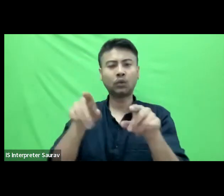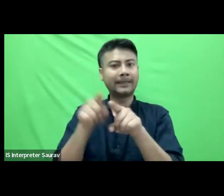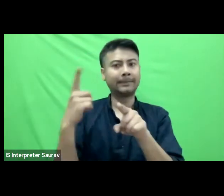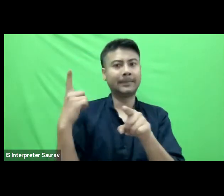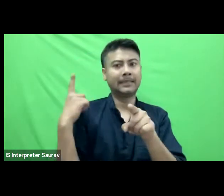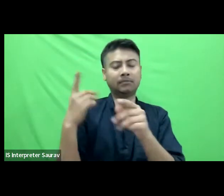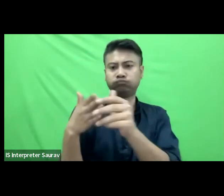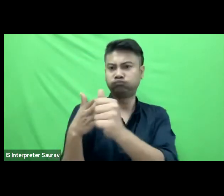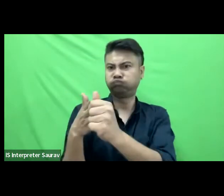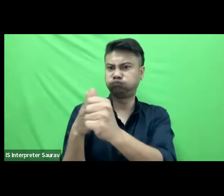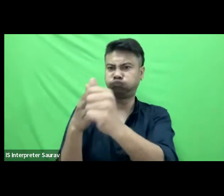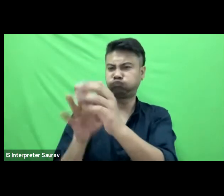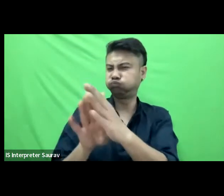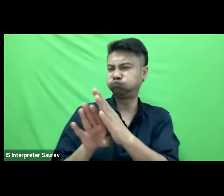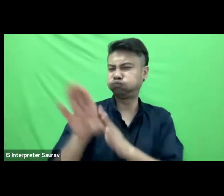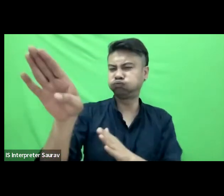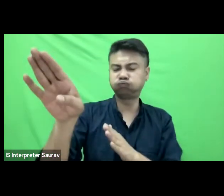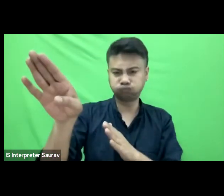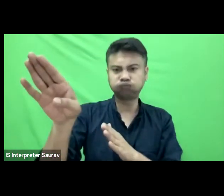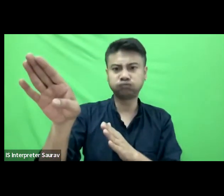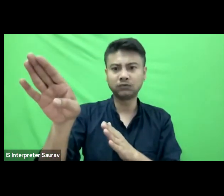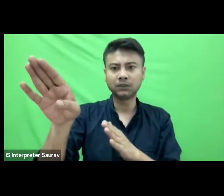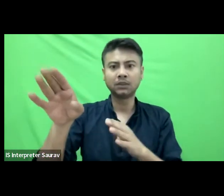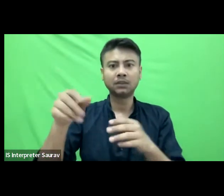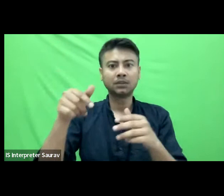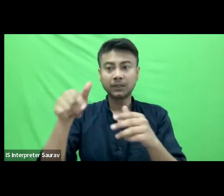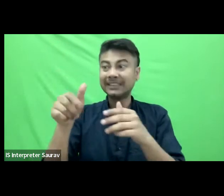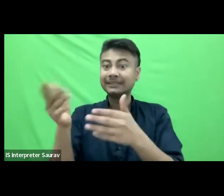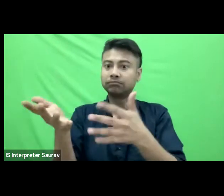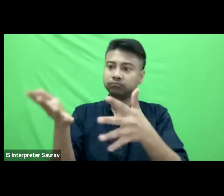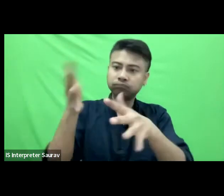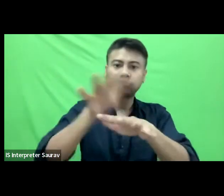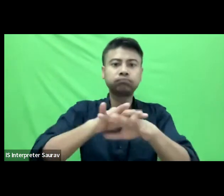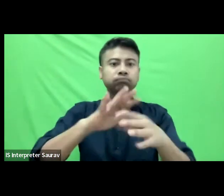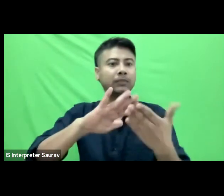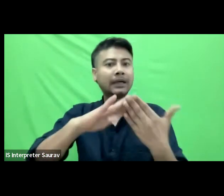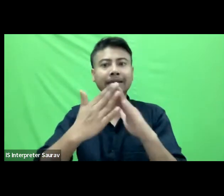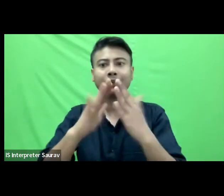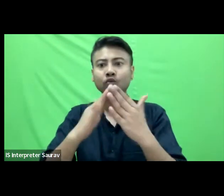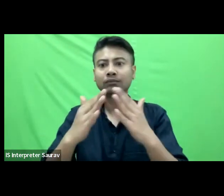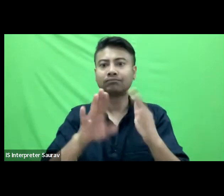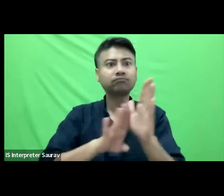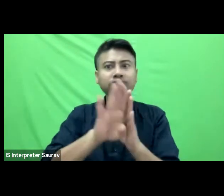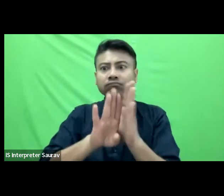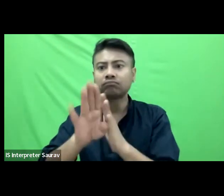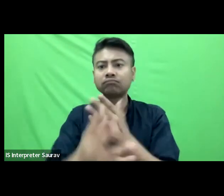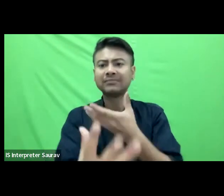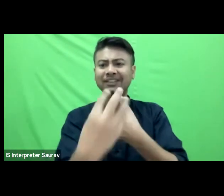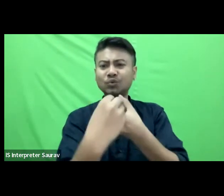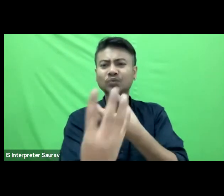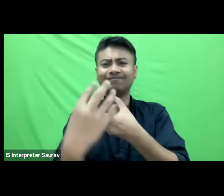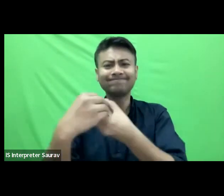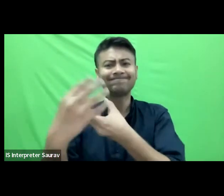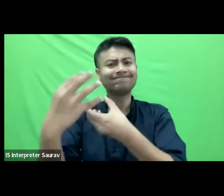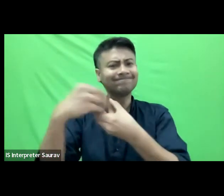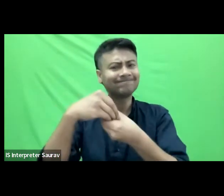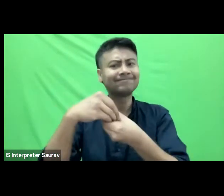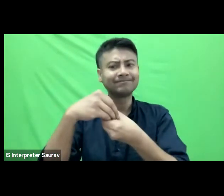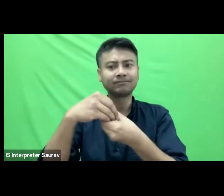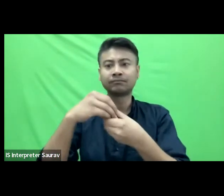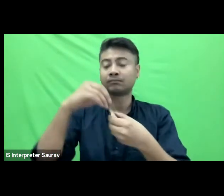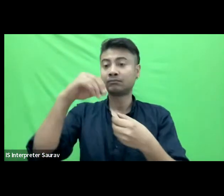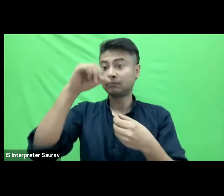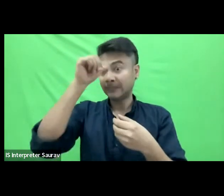an inclusive urban transformation. India is bringing to bear a world-class digital governance